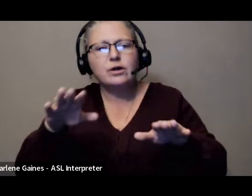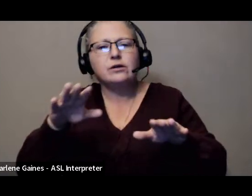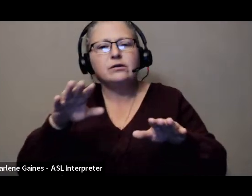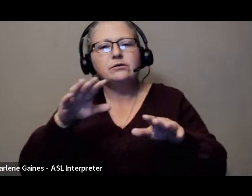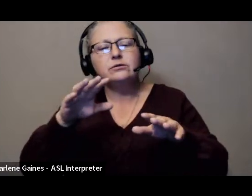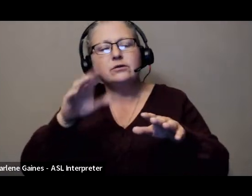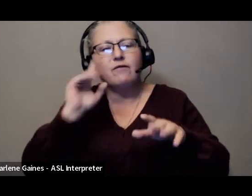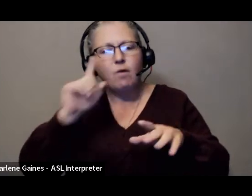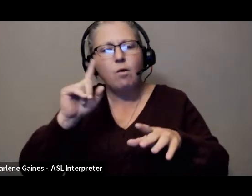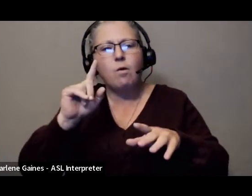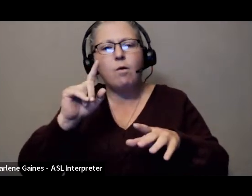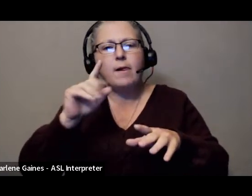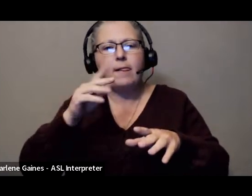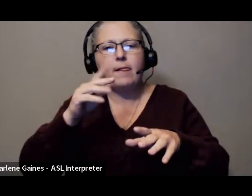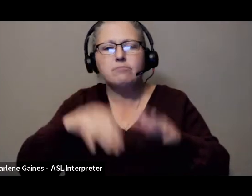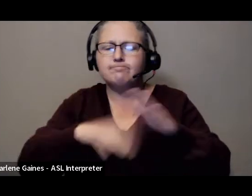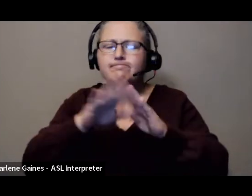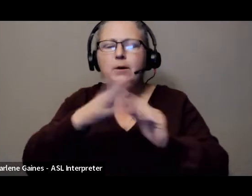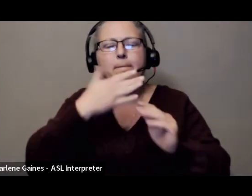environment. Thank you.